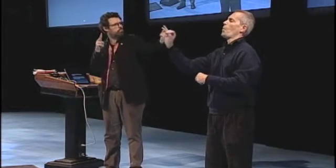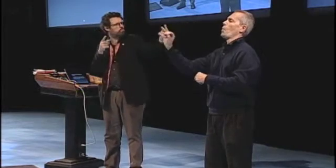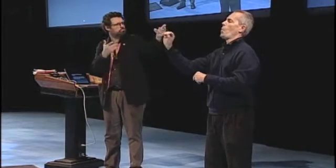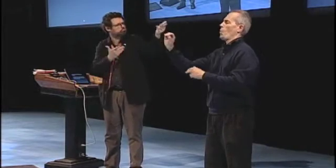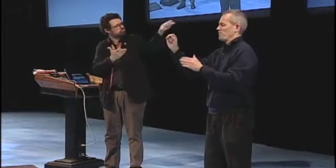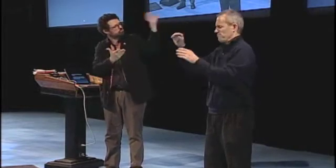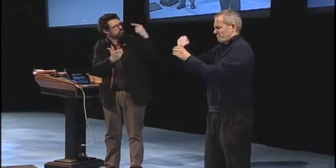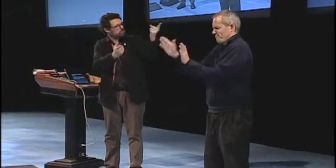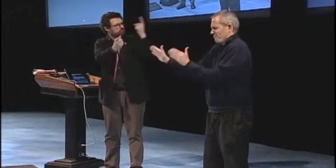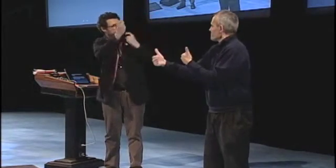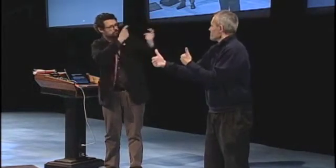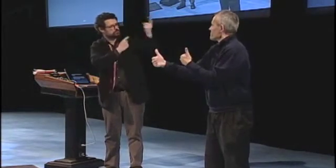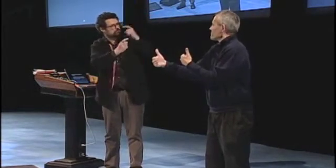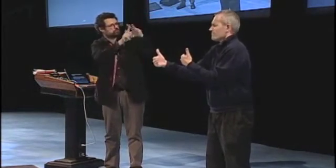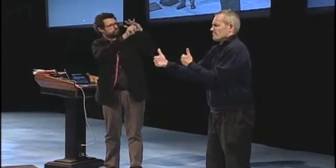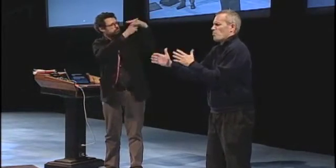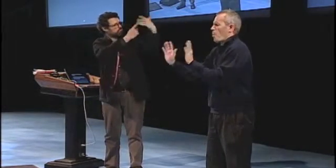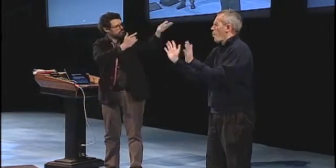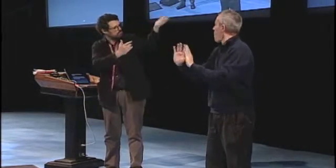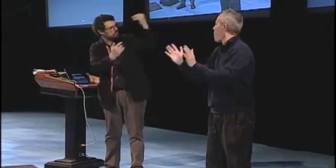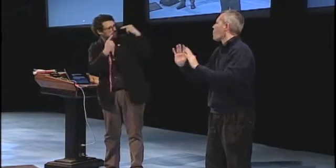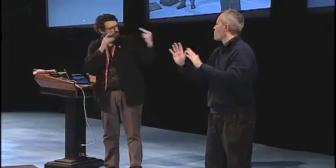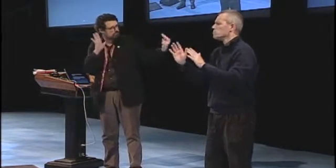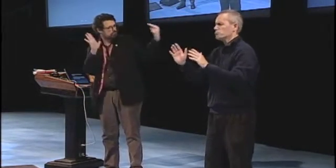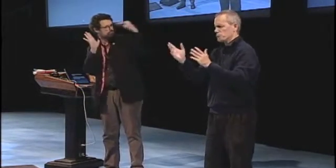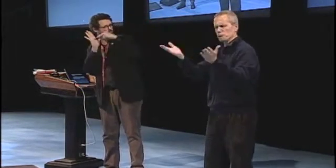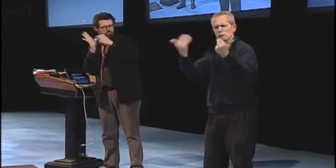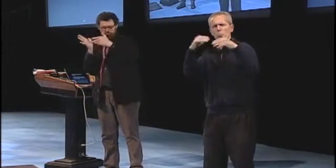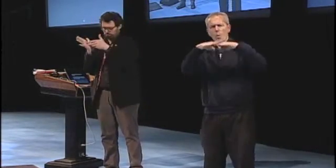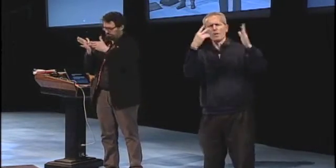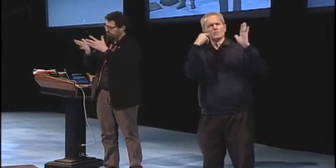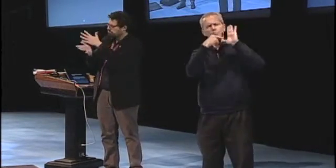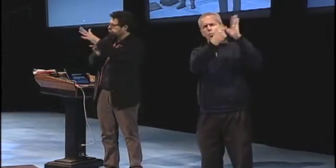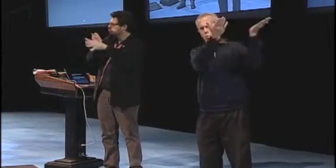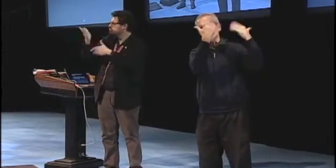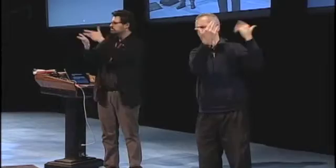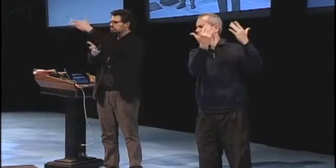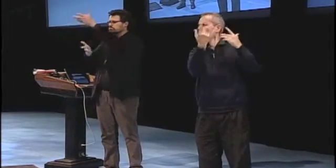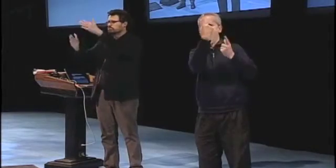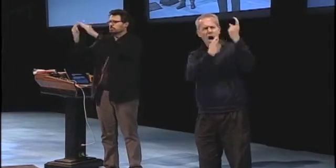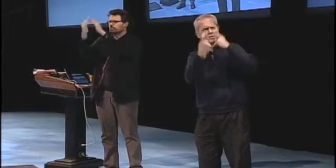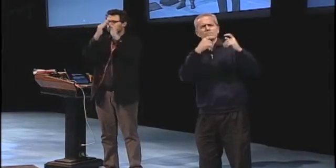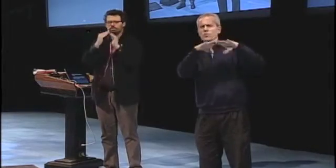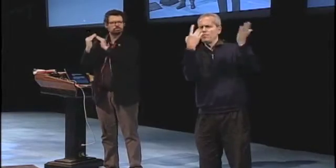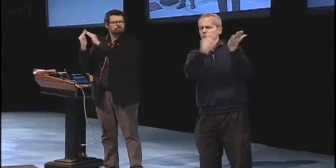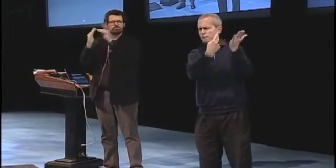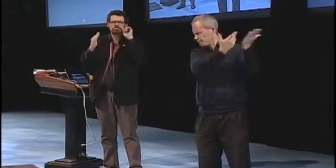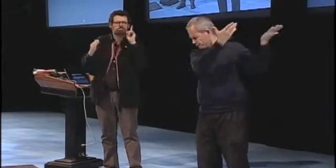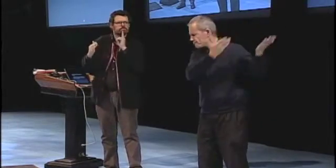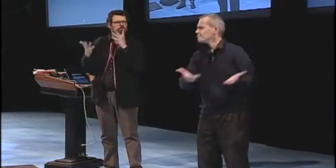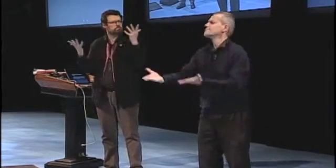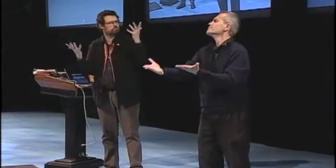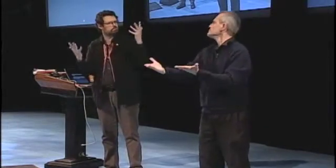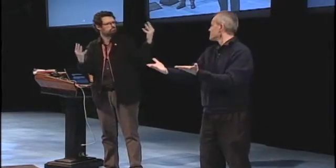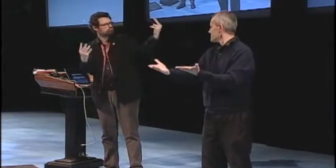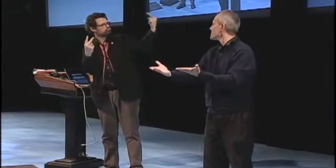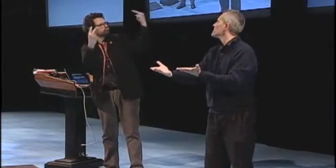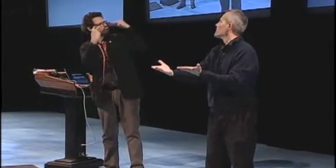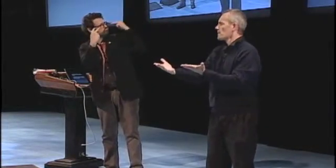It's not a limited ghetto, but rather an open gateway and a powerful